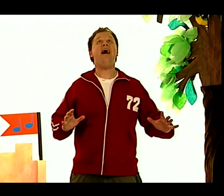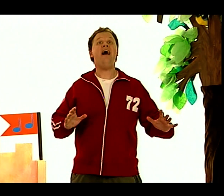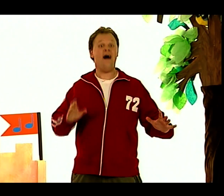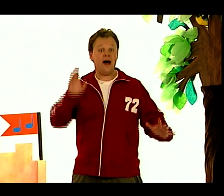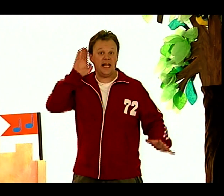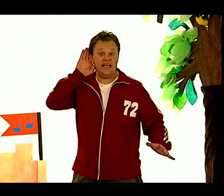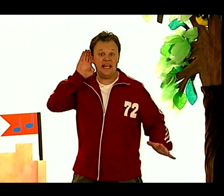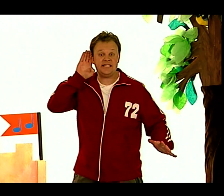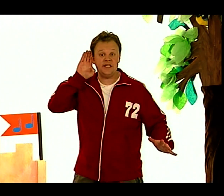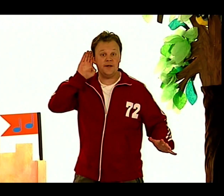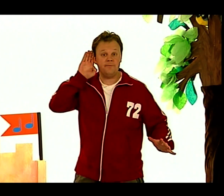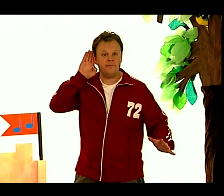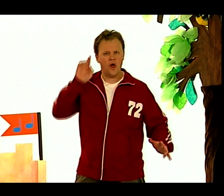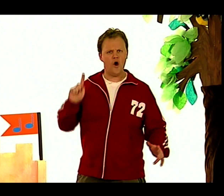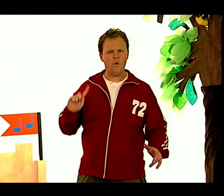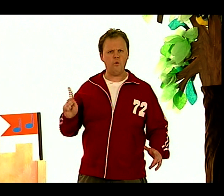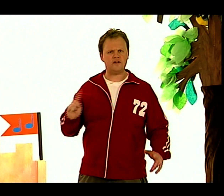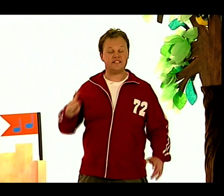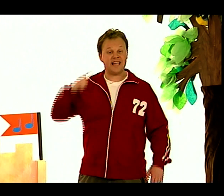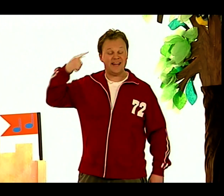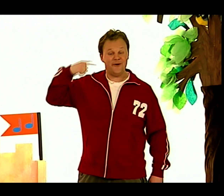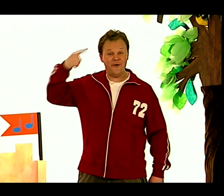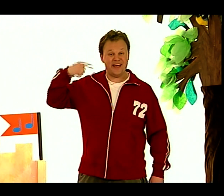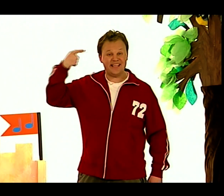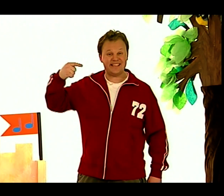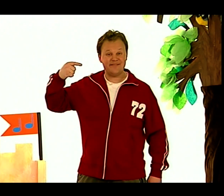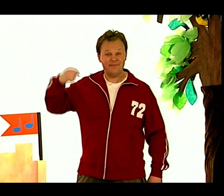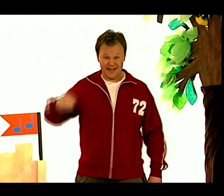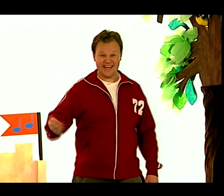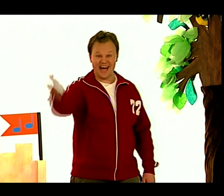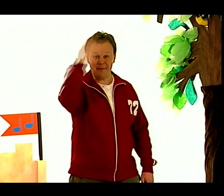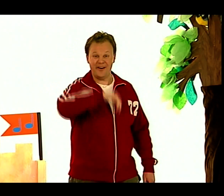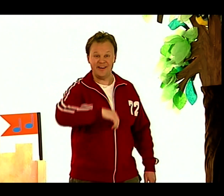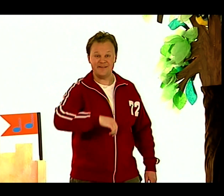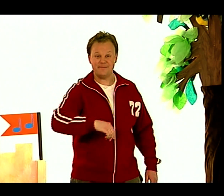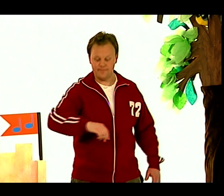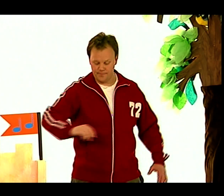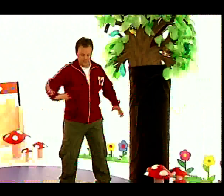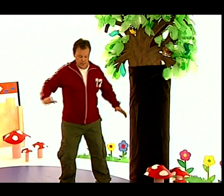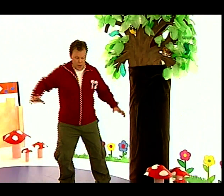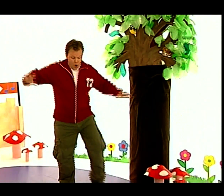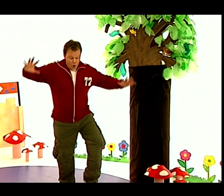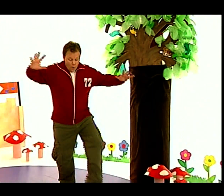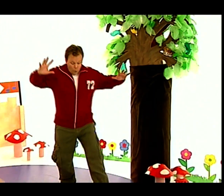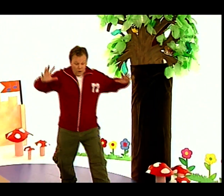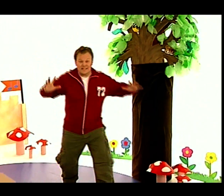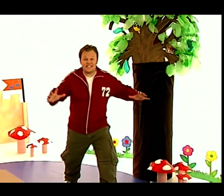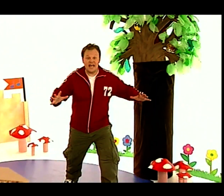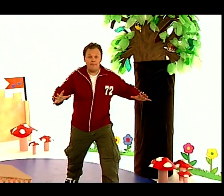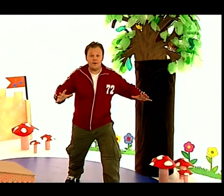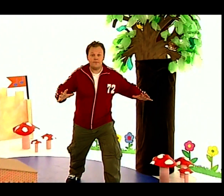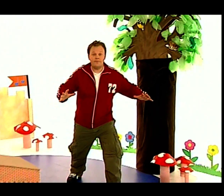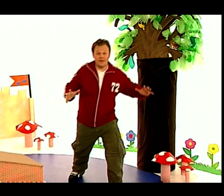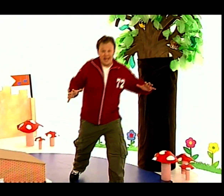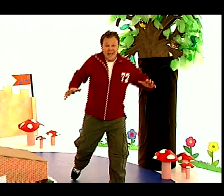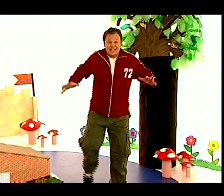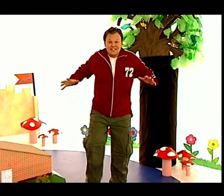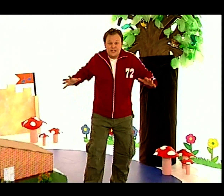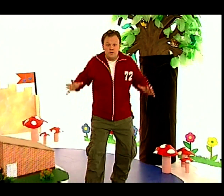Ah, listen. What's that noise? Come on. One step, two